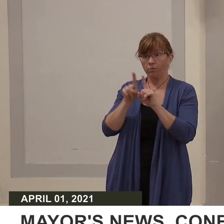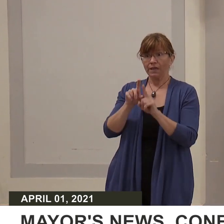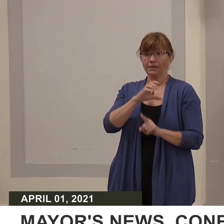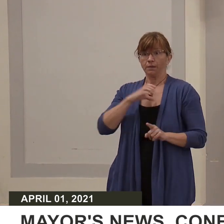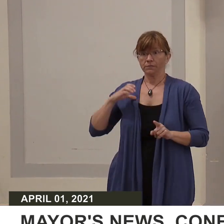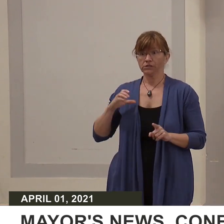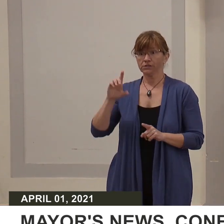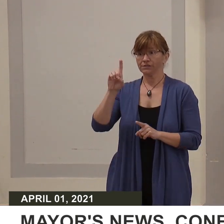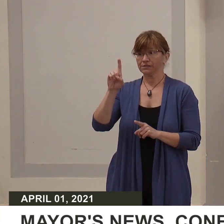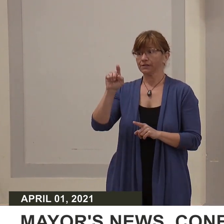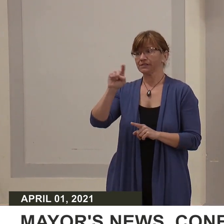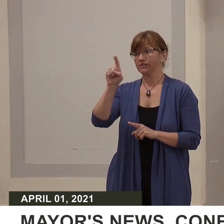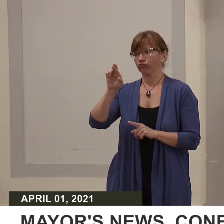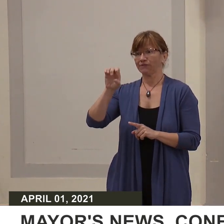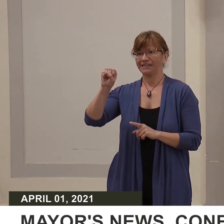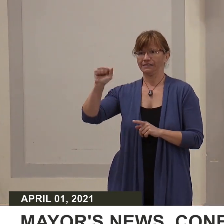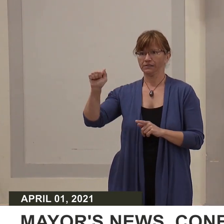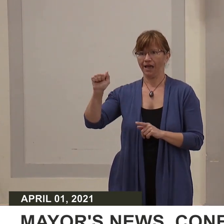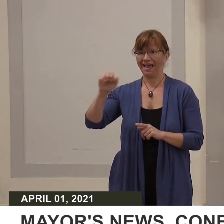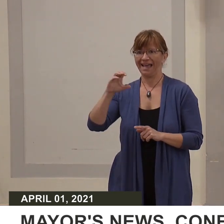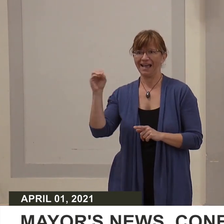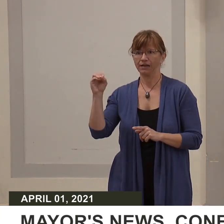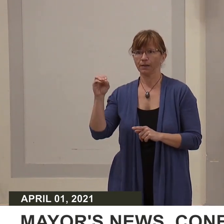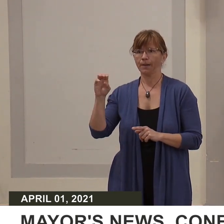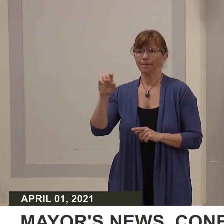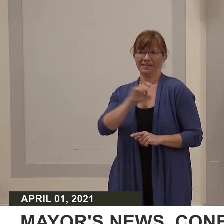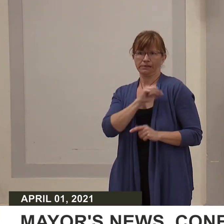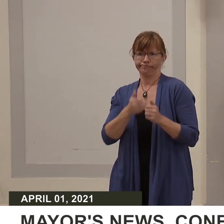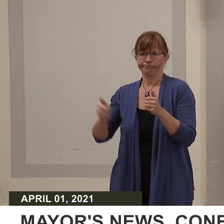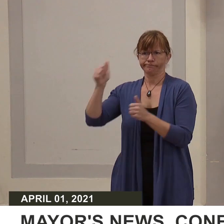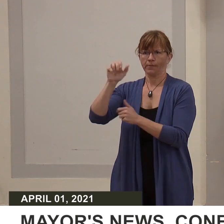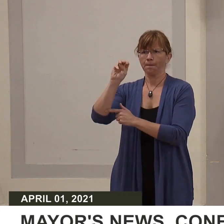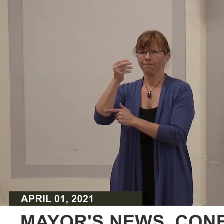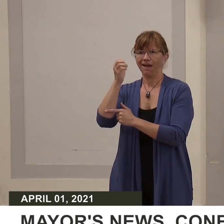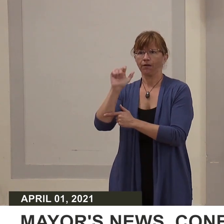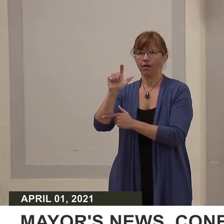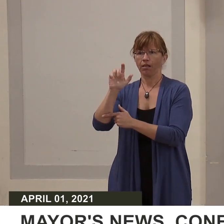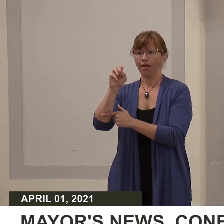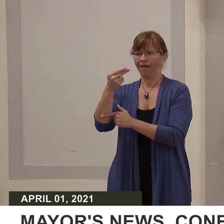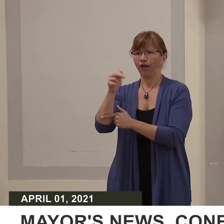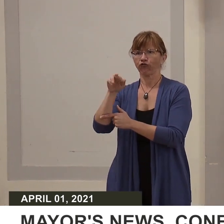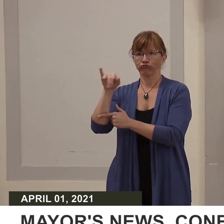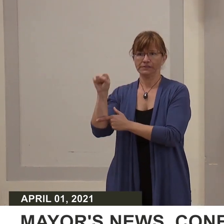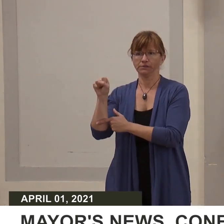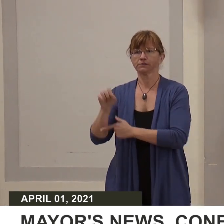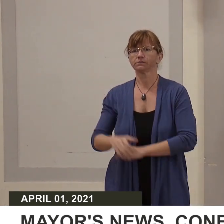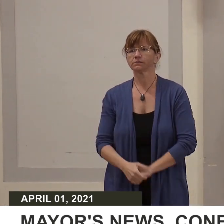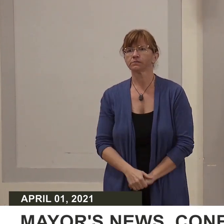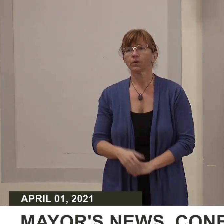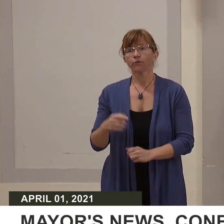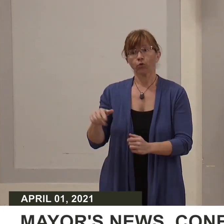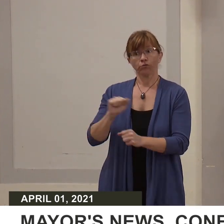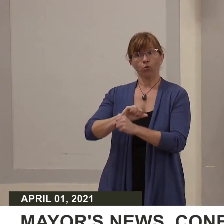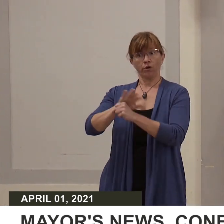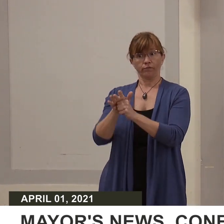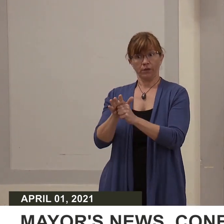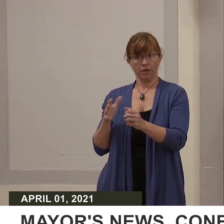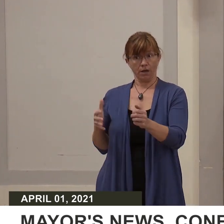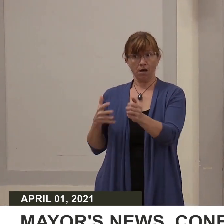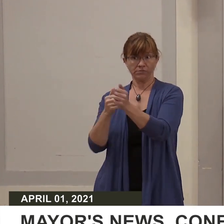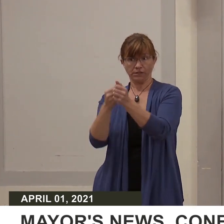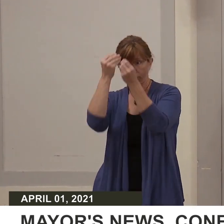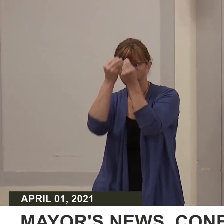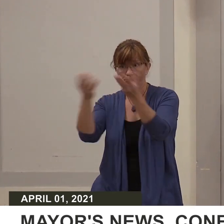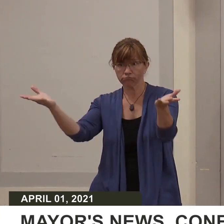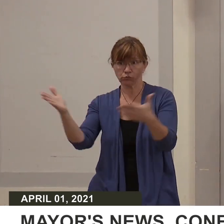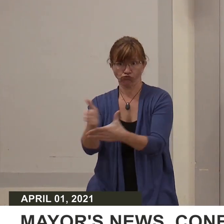Police Commissioner, Michael Harrison, for an update on COVID-19 in Baltimore. We continue to monitor